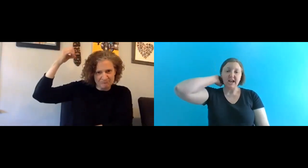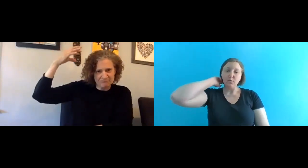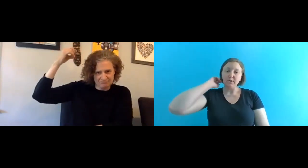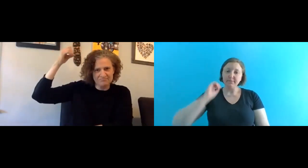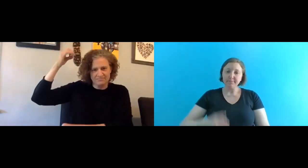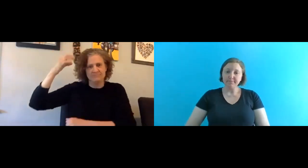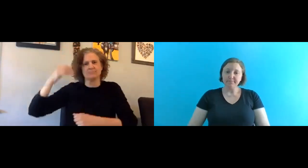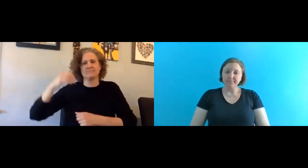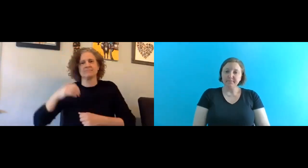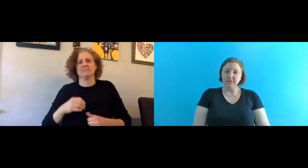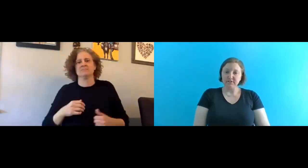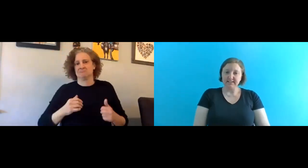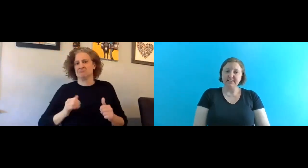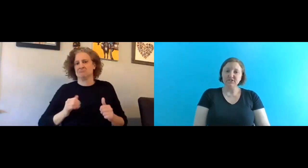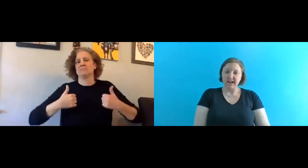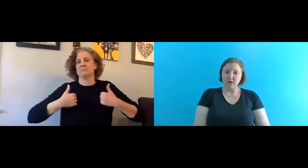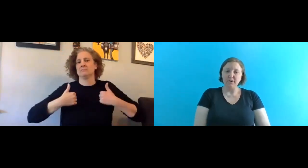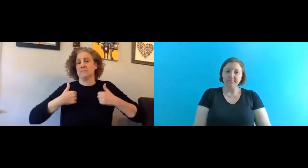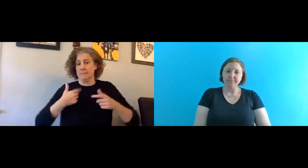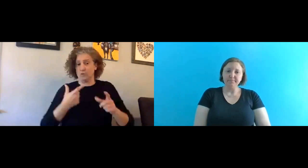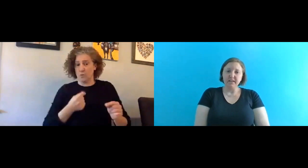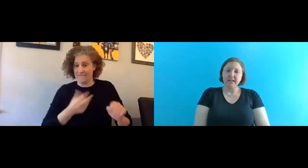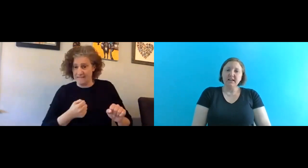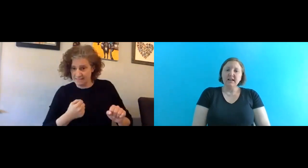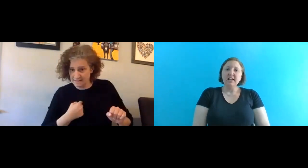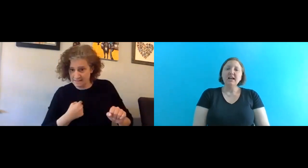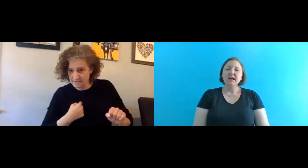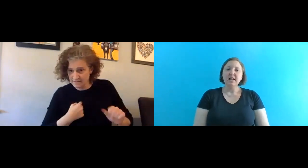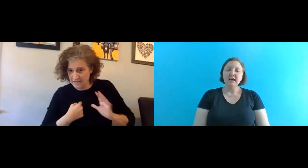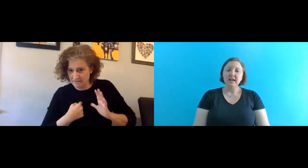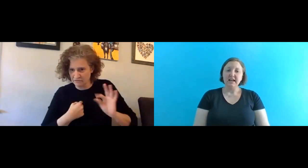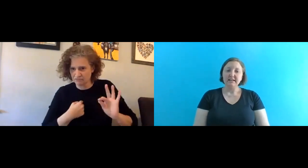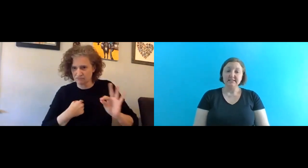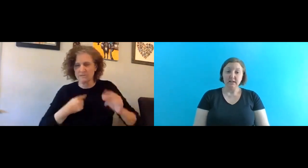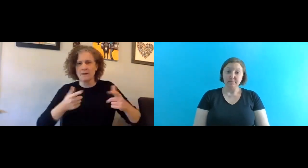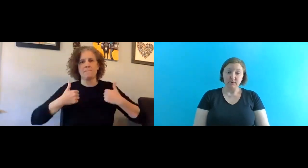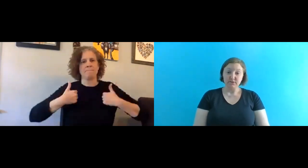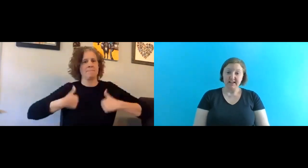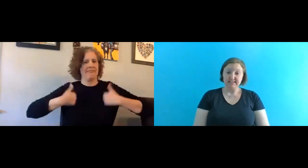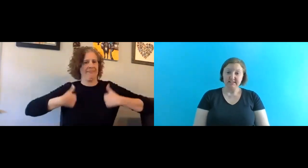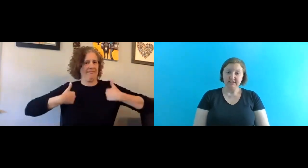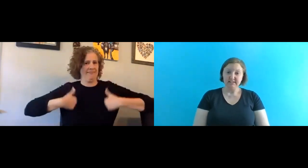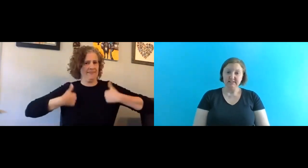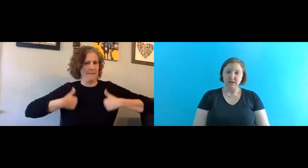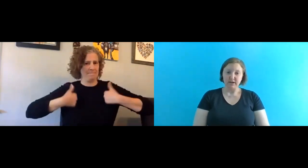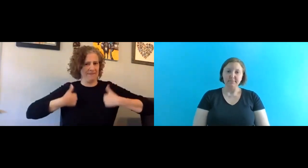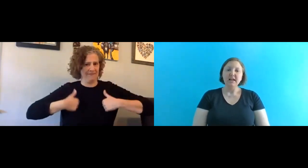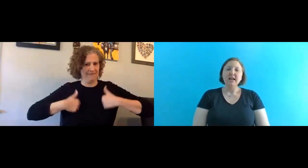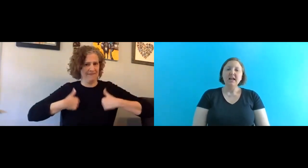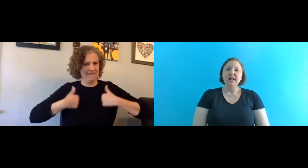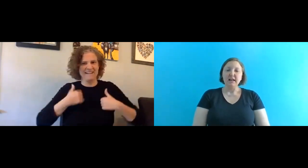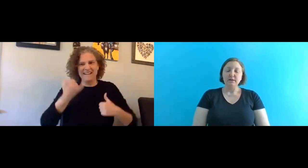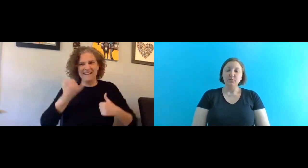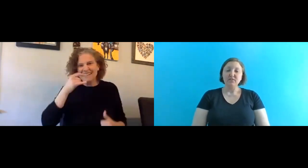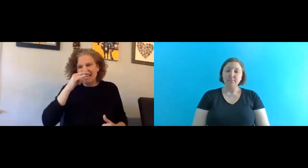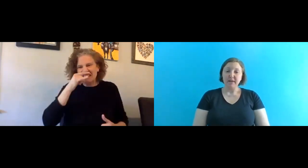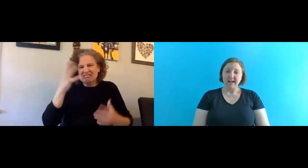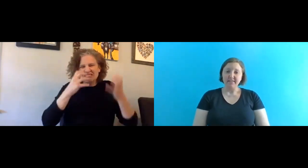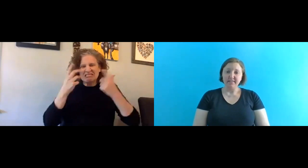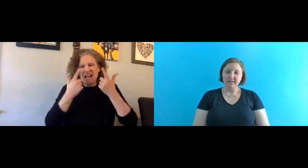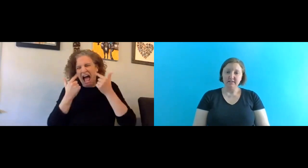Shower, looks like this, shower. And am I going too fast? Okay. And we have a